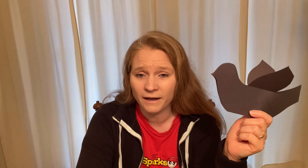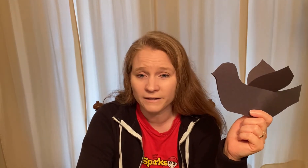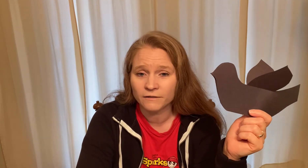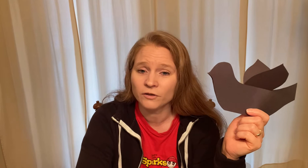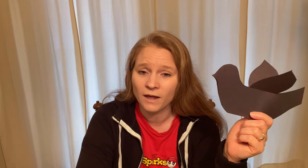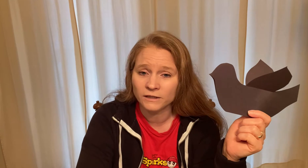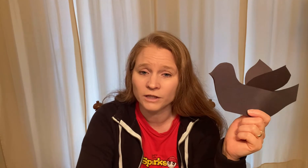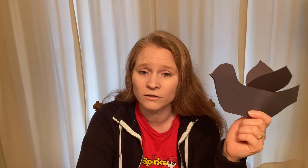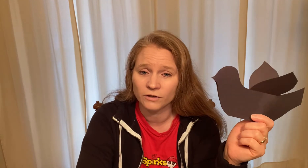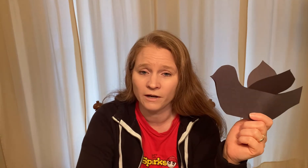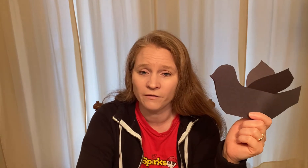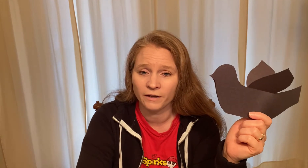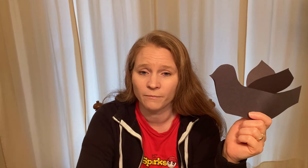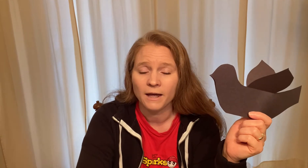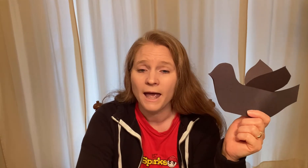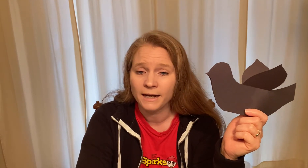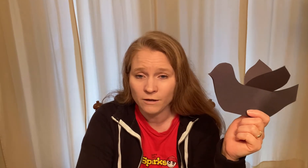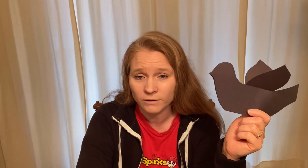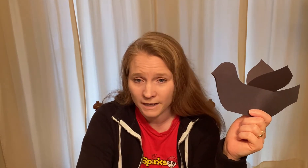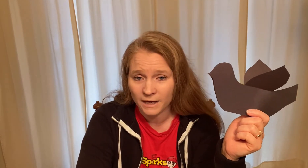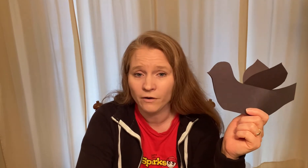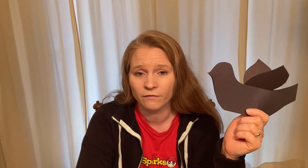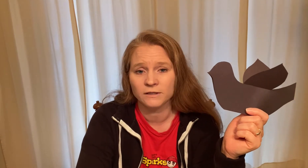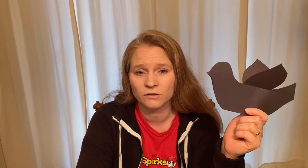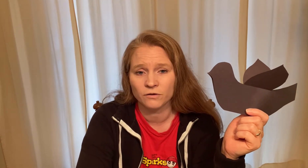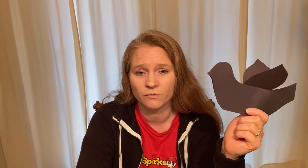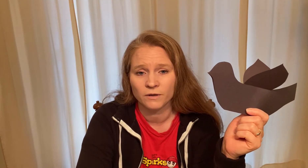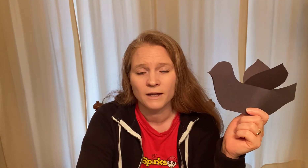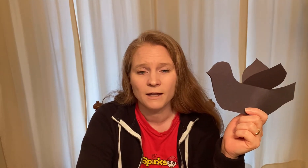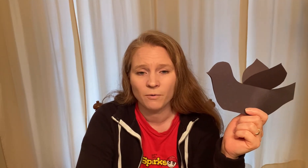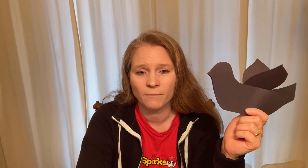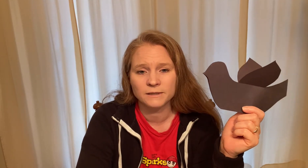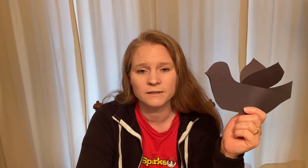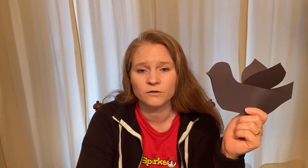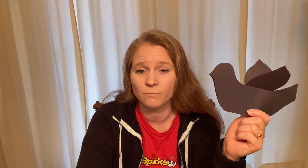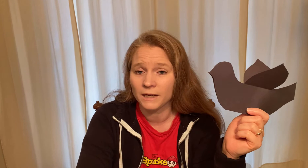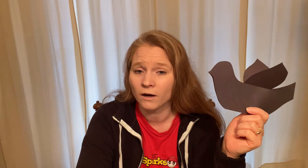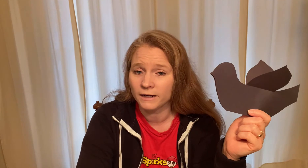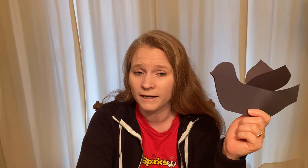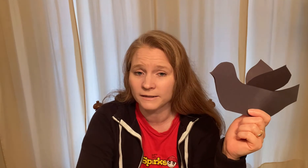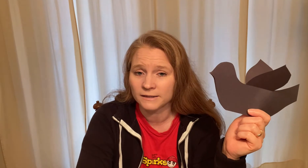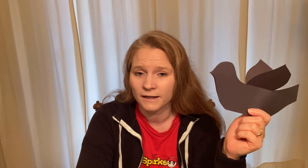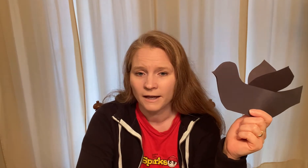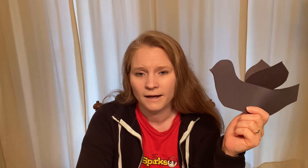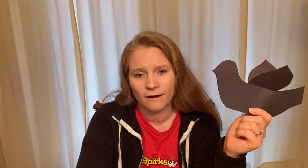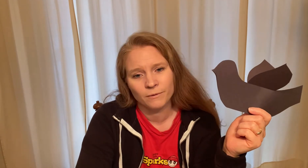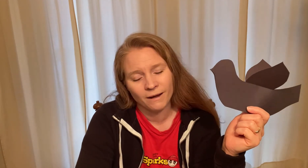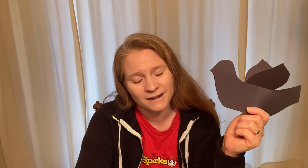provided for Elijah. He took care of him, and he will take care of us too. He promises to meet our needs. Now, we might not get